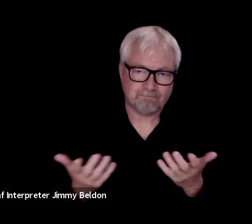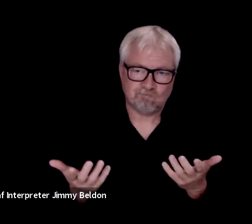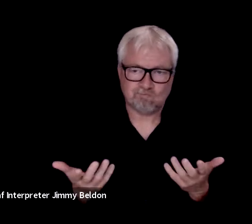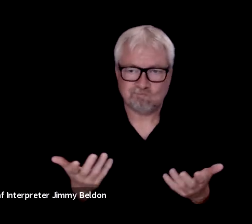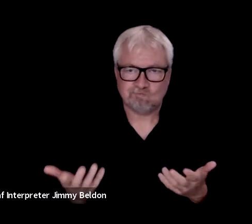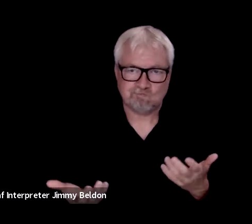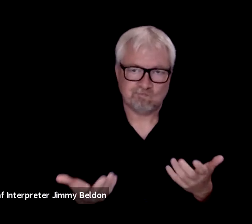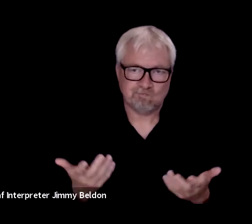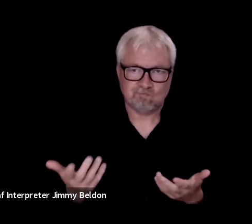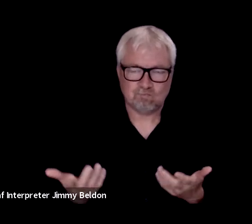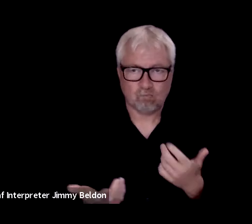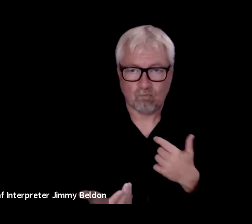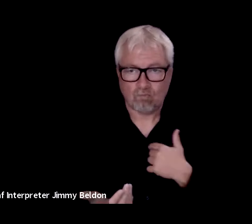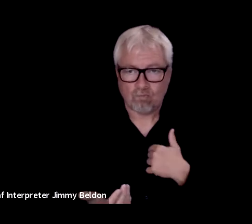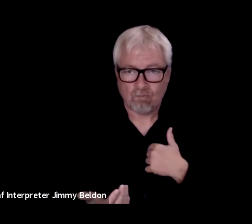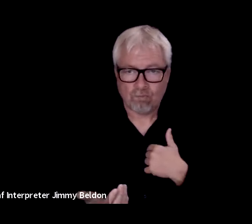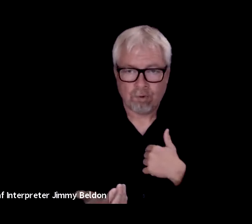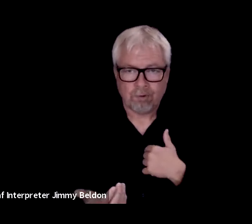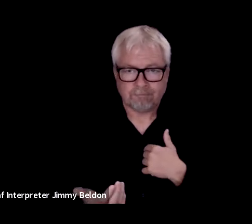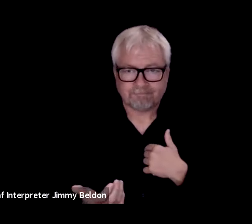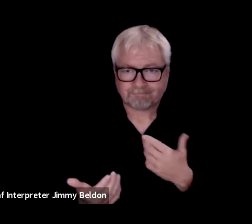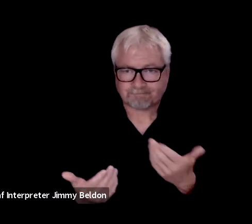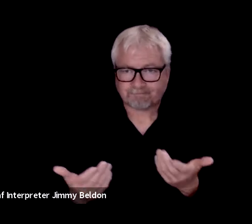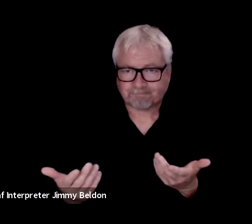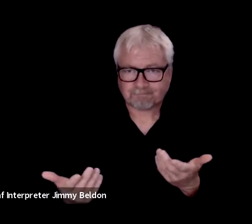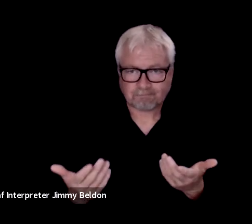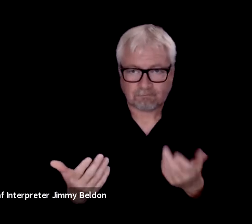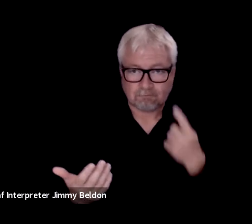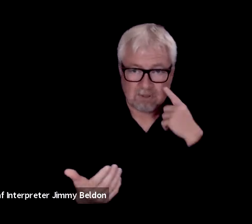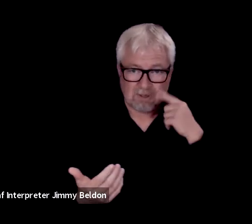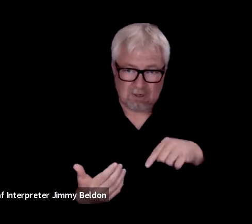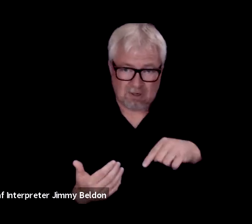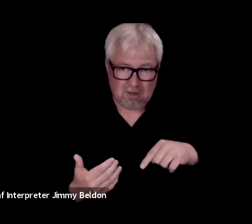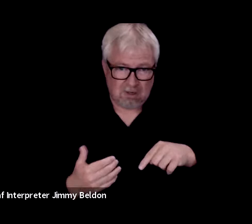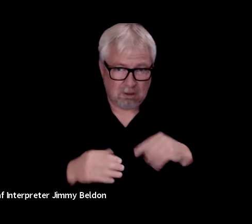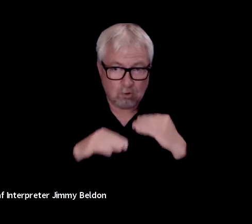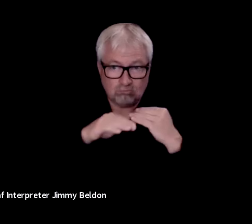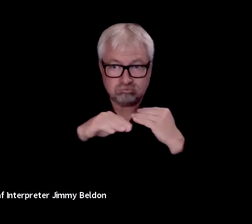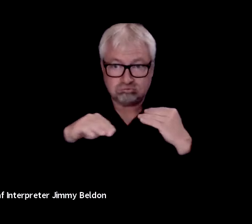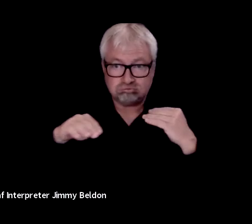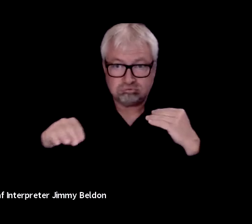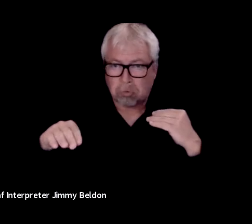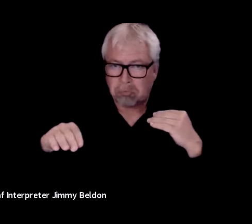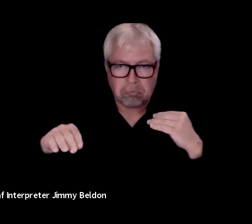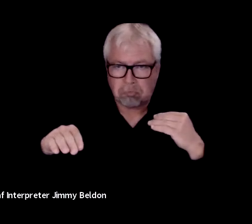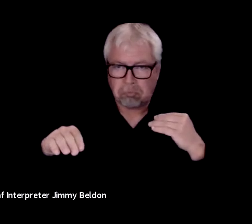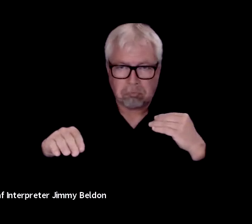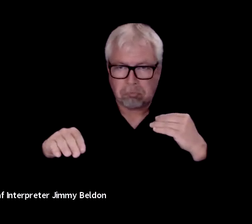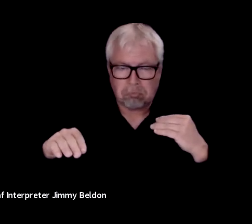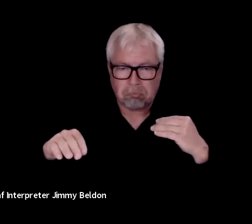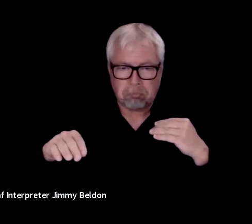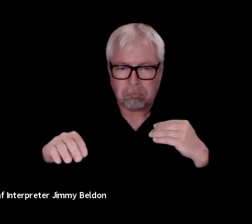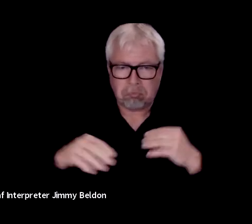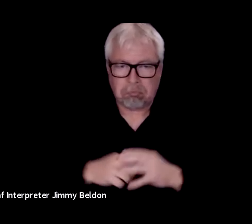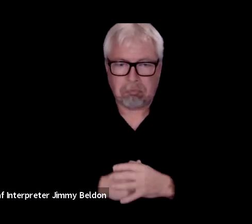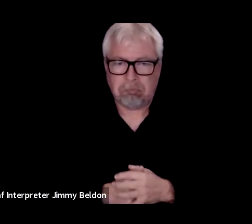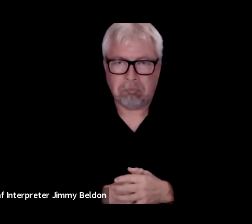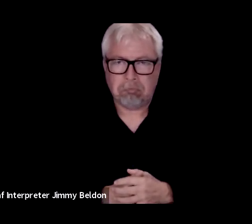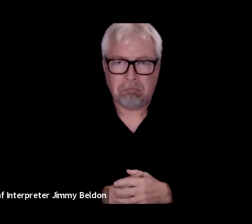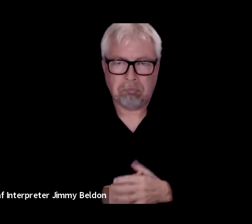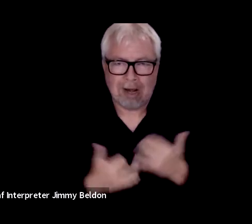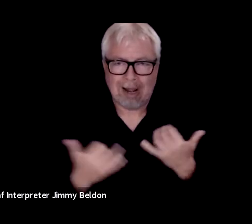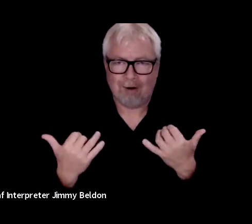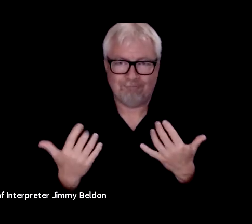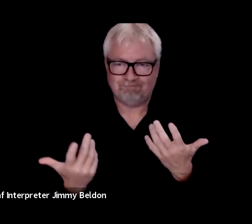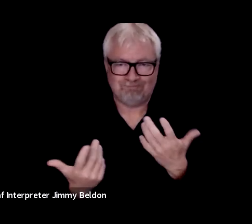at a plateau at this point in time. A few encouraging signals in the data, but way too early to say too much